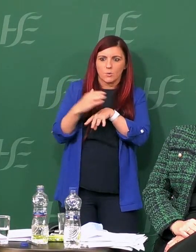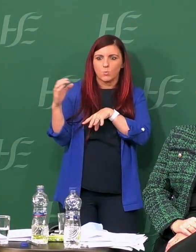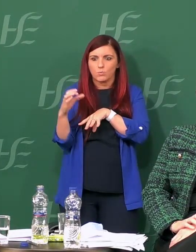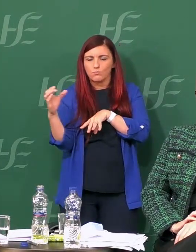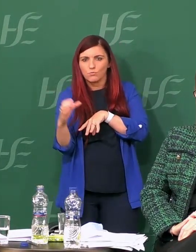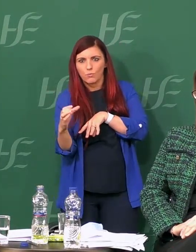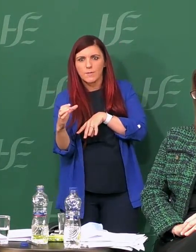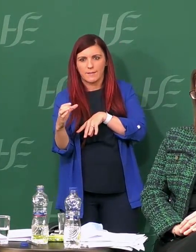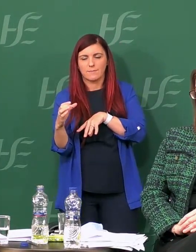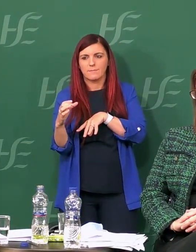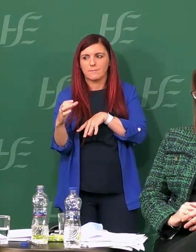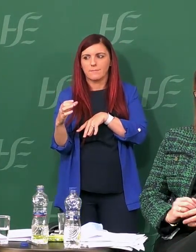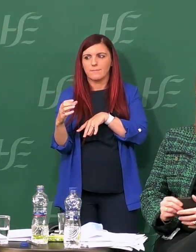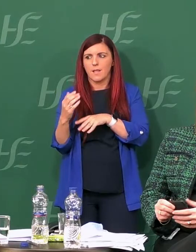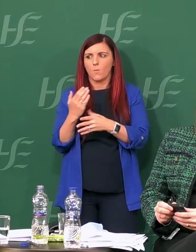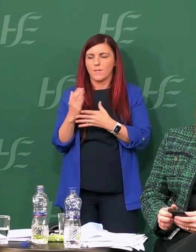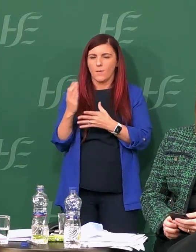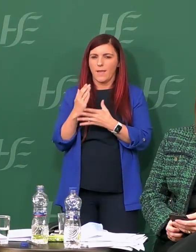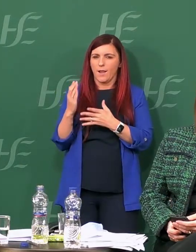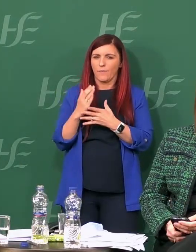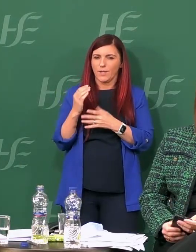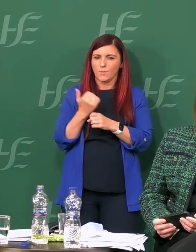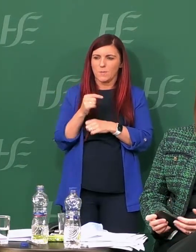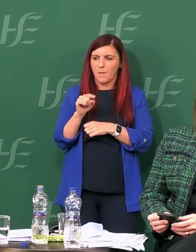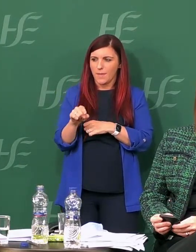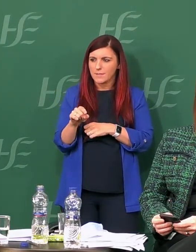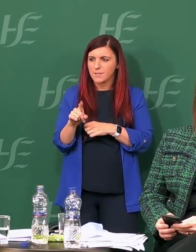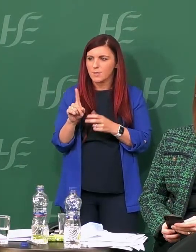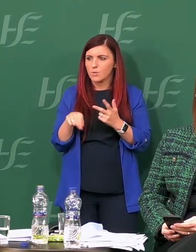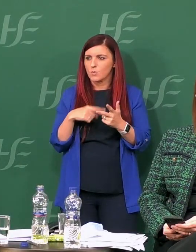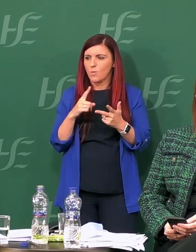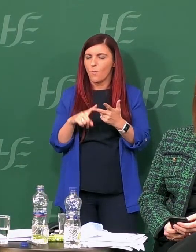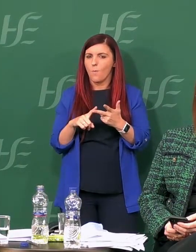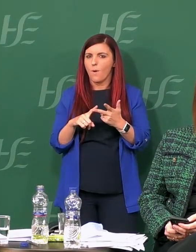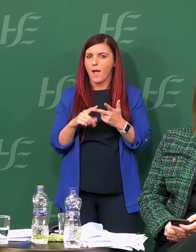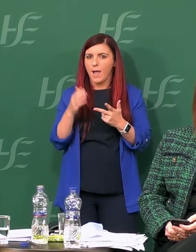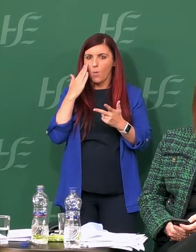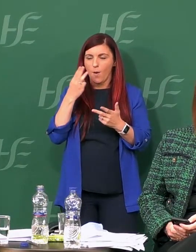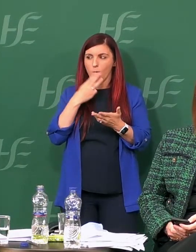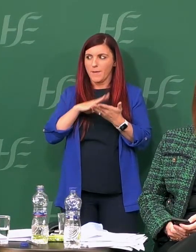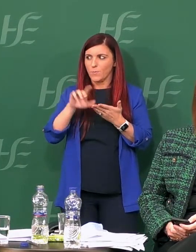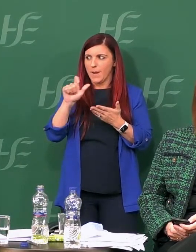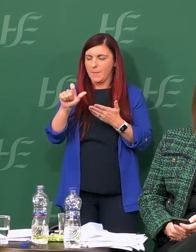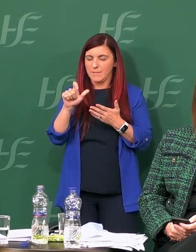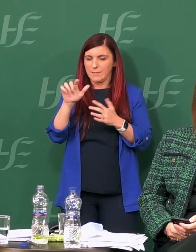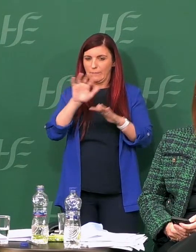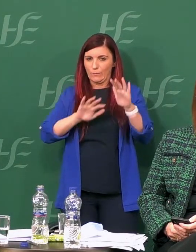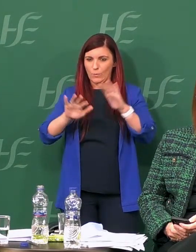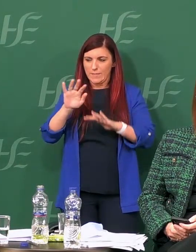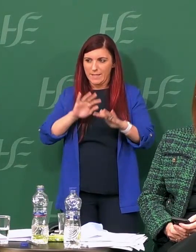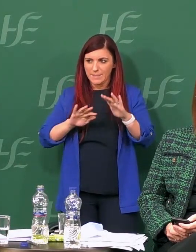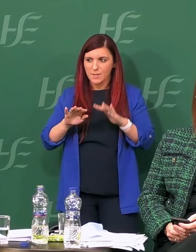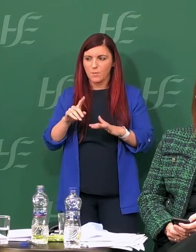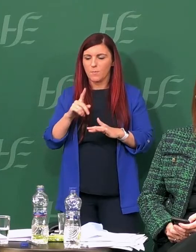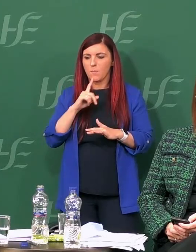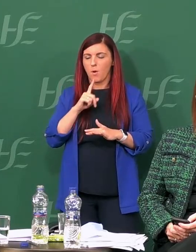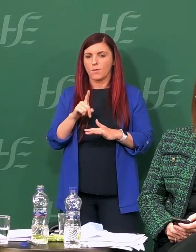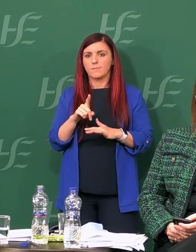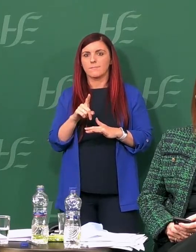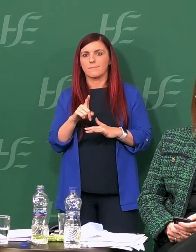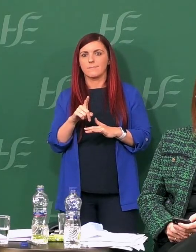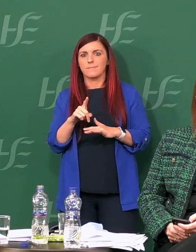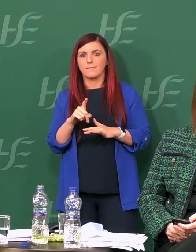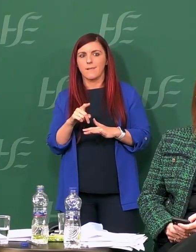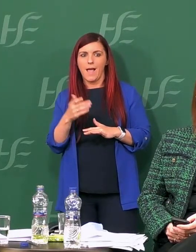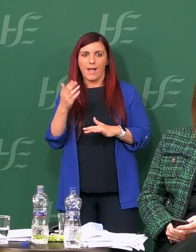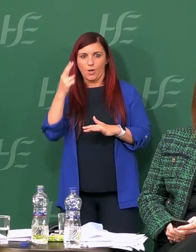if you need clarification, we'll set all that out. I will just say very briefly, Niamh, just at the end, while it has caused a level of confusion and